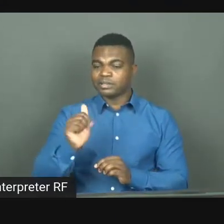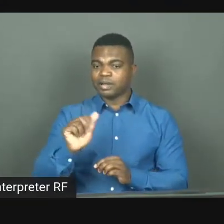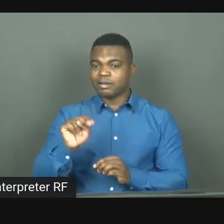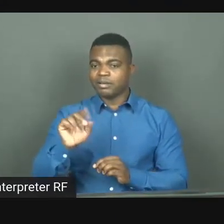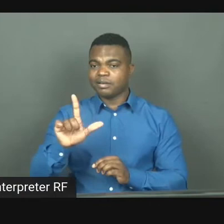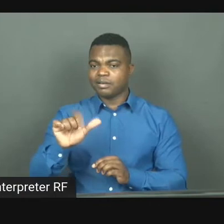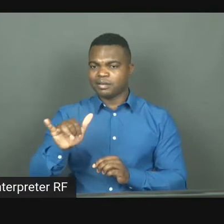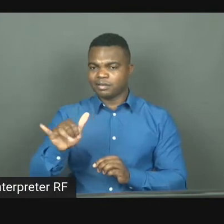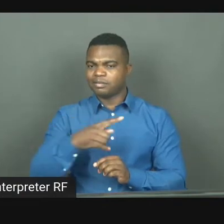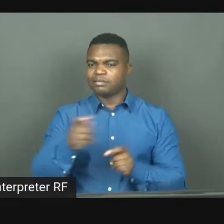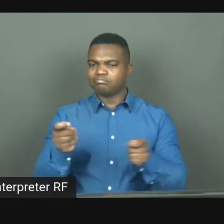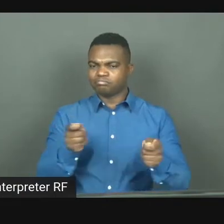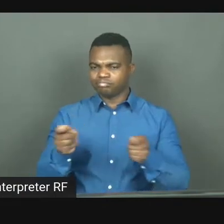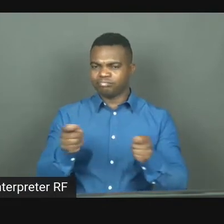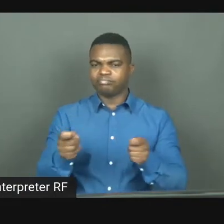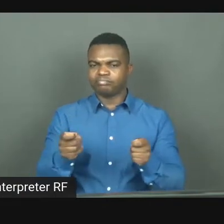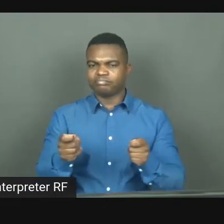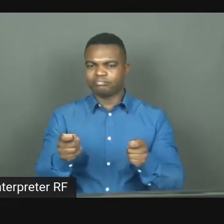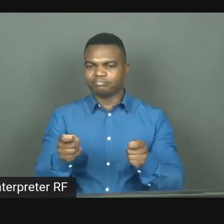Thank you very much.